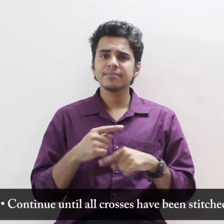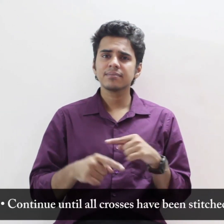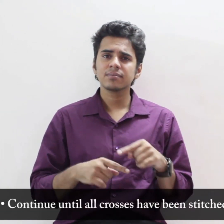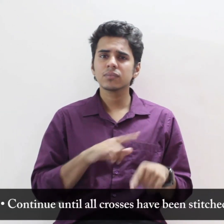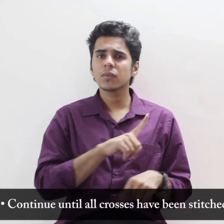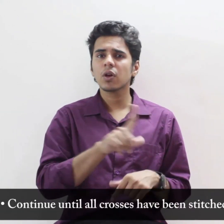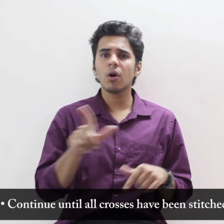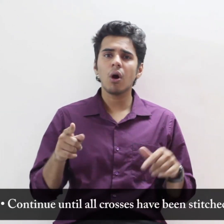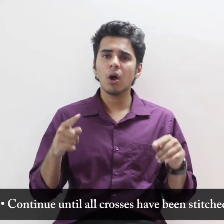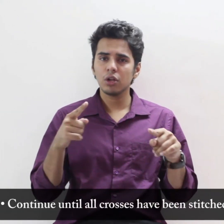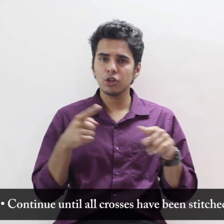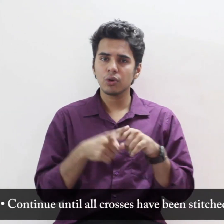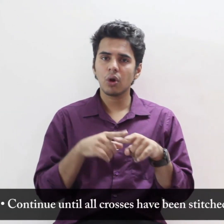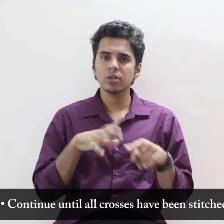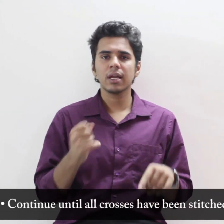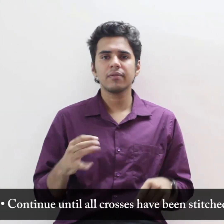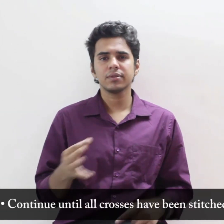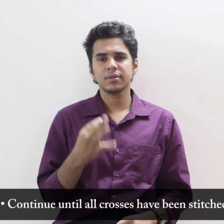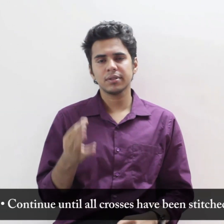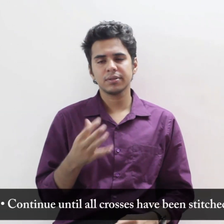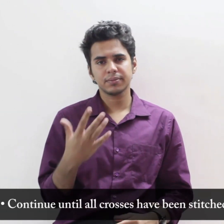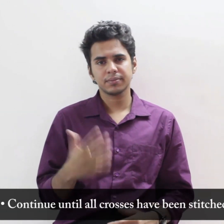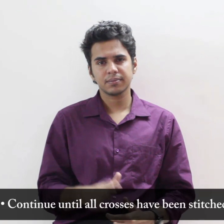Continue until all crosses have been stitched.